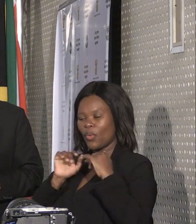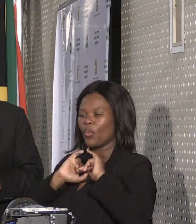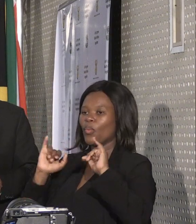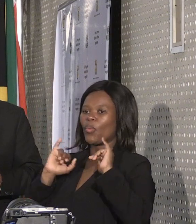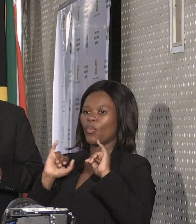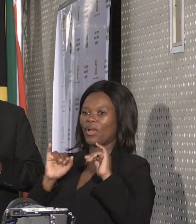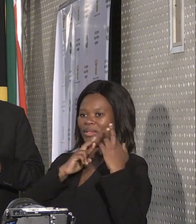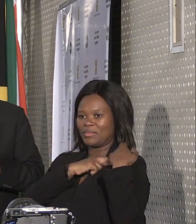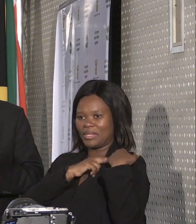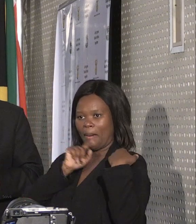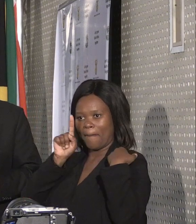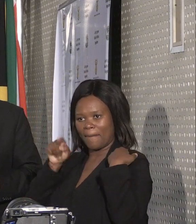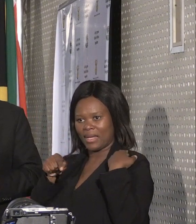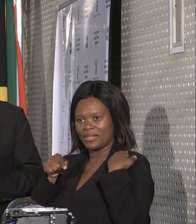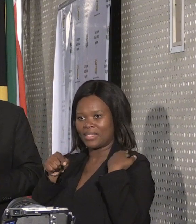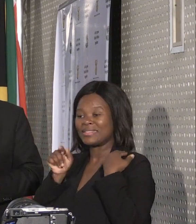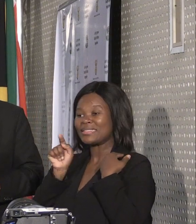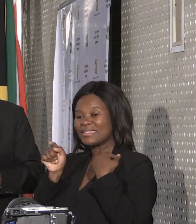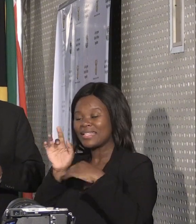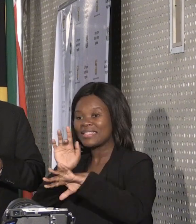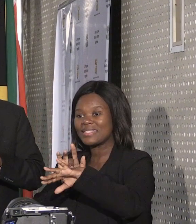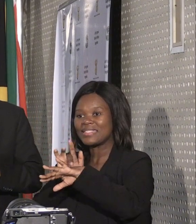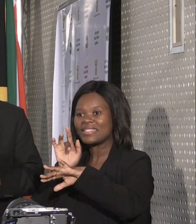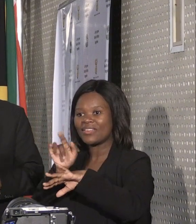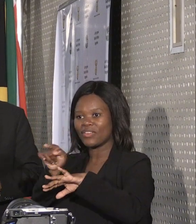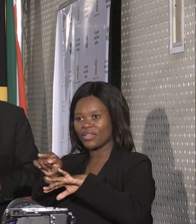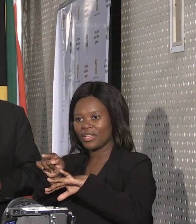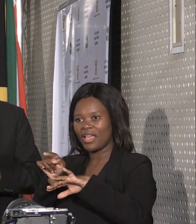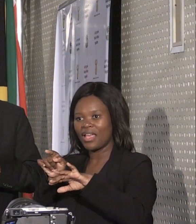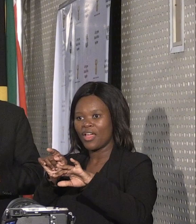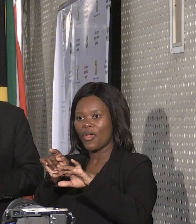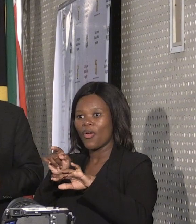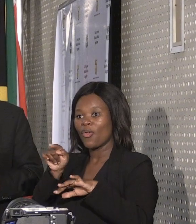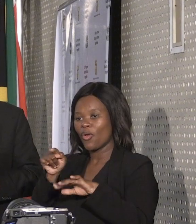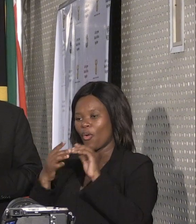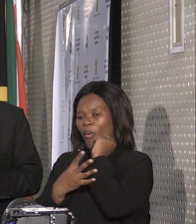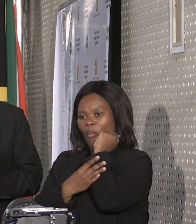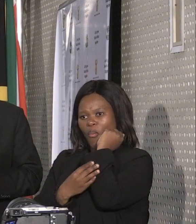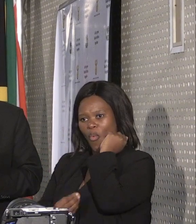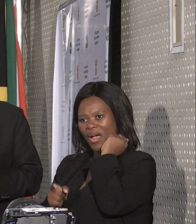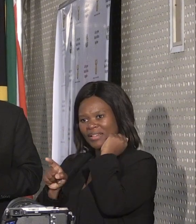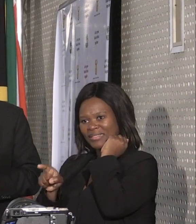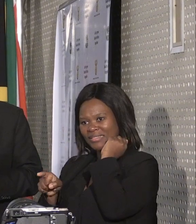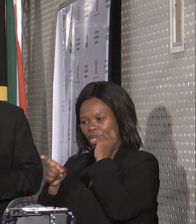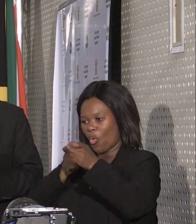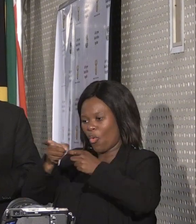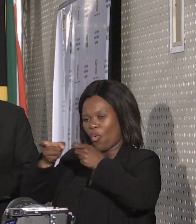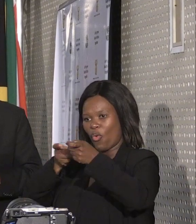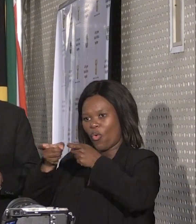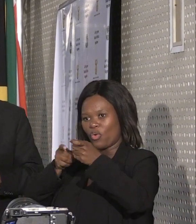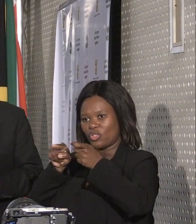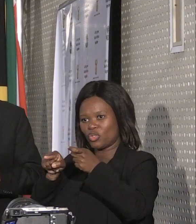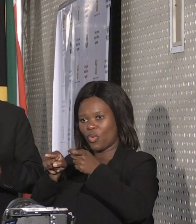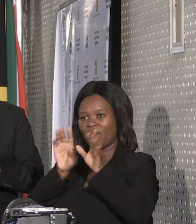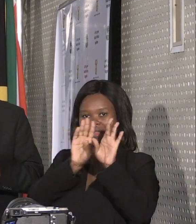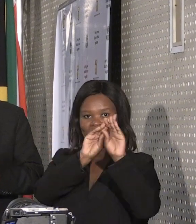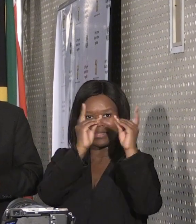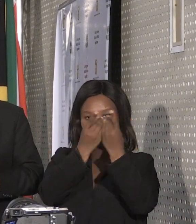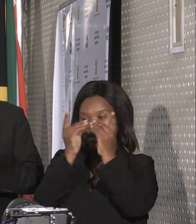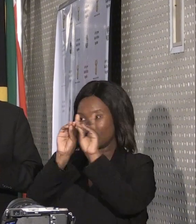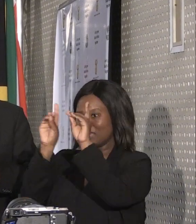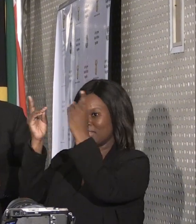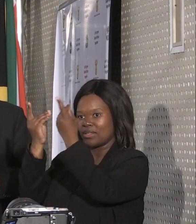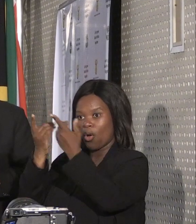institution. So sensitivity and intolerance towards poor governance in those institutions, we must be found